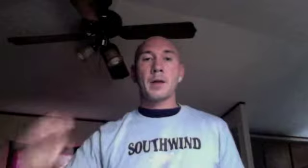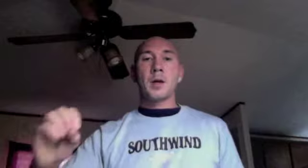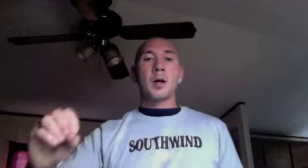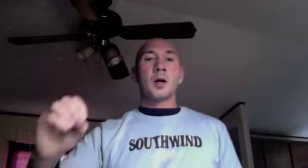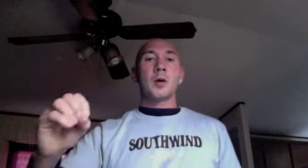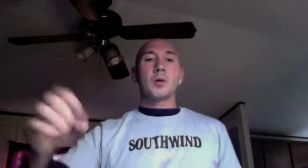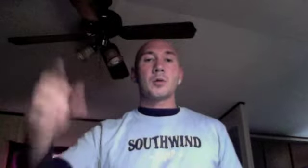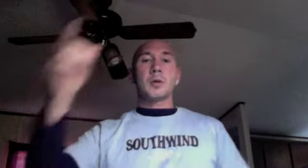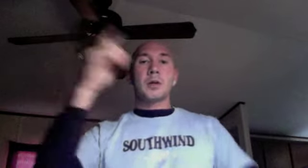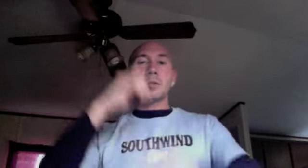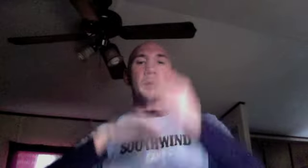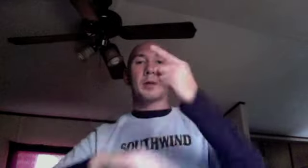O come,